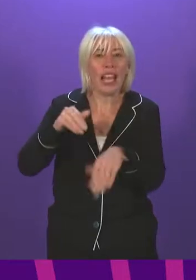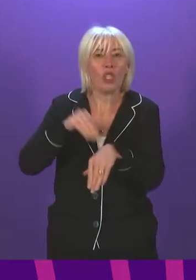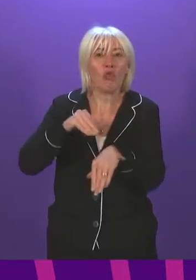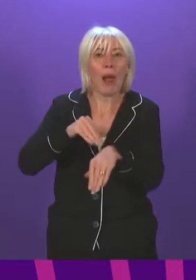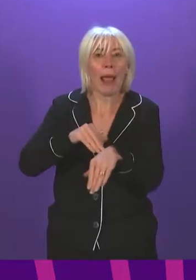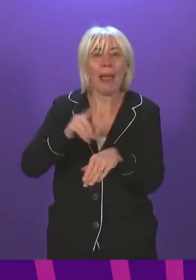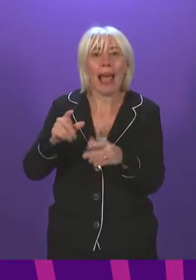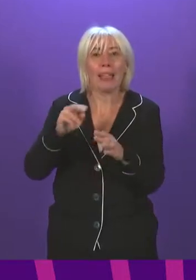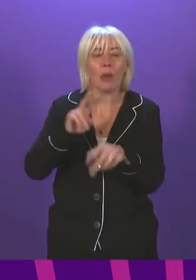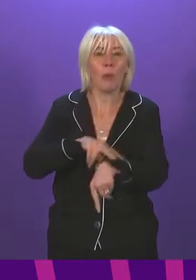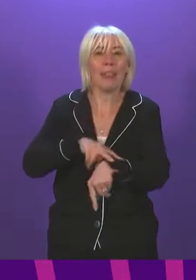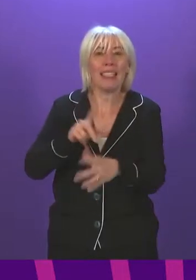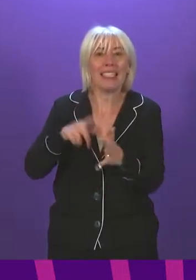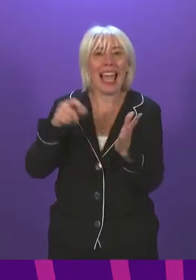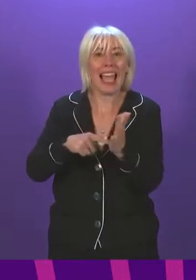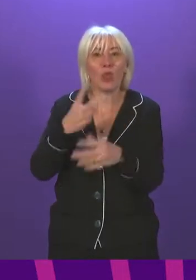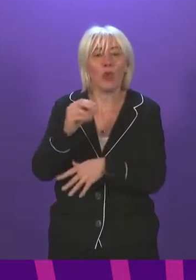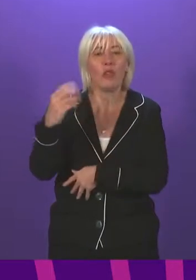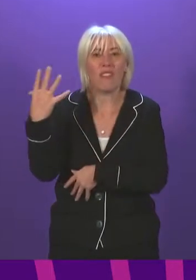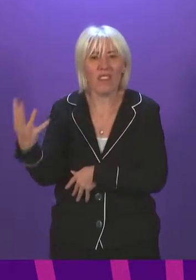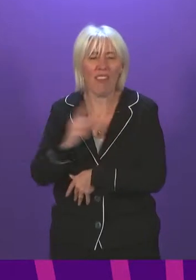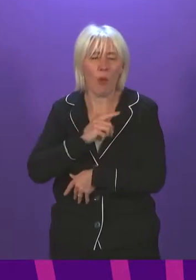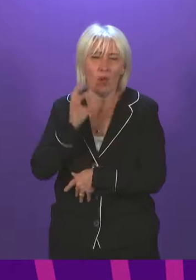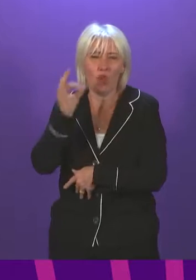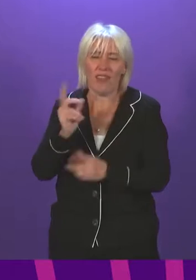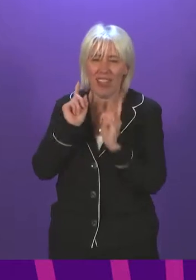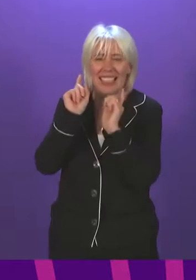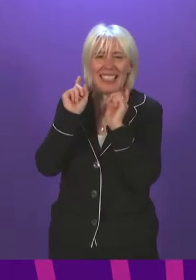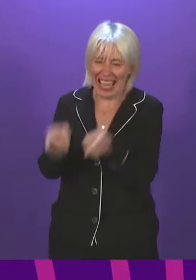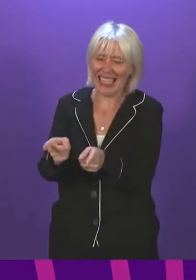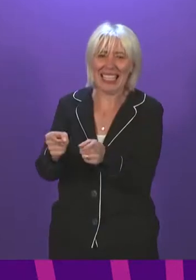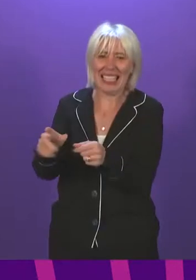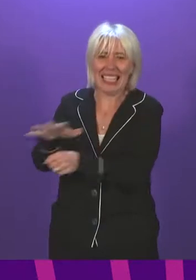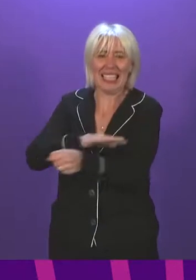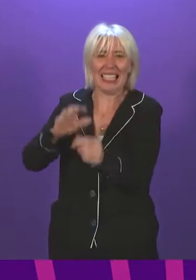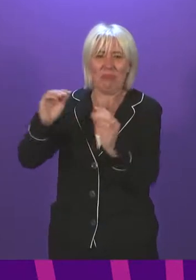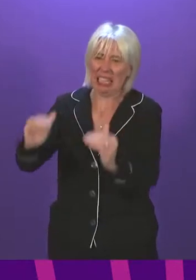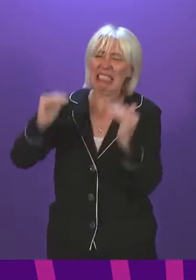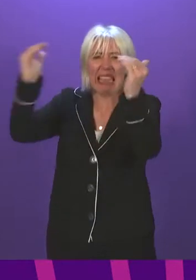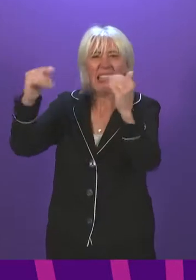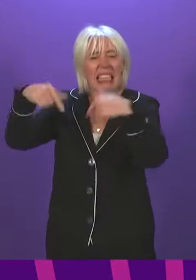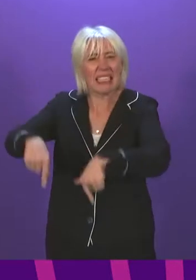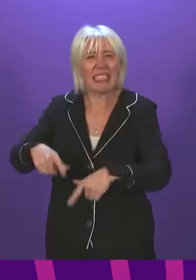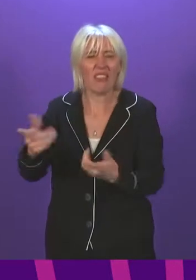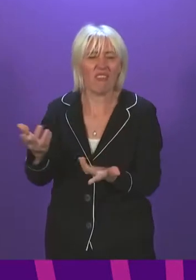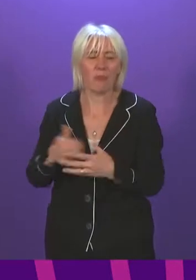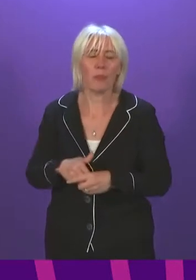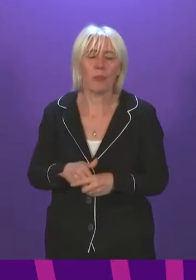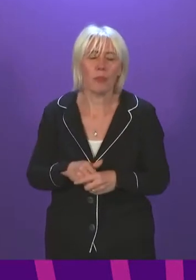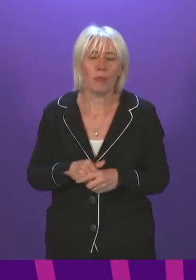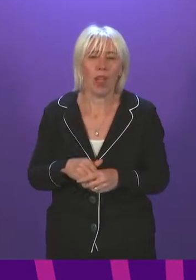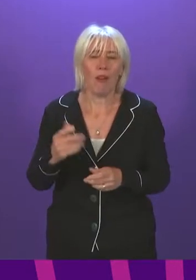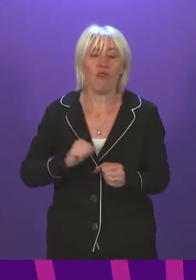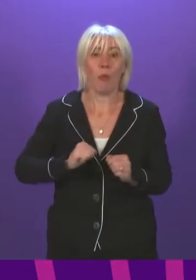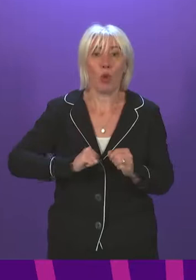paper upon which this decision was based. Claire Baker. Thank you, Presiding Officer. On behalf of the Scottish